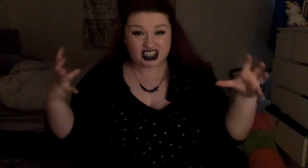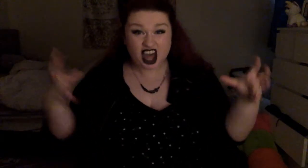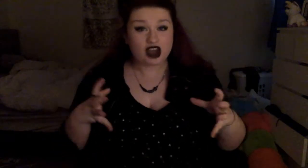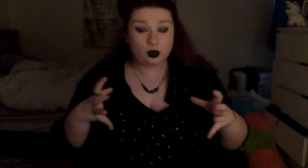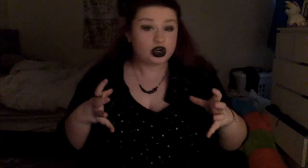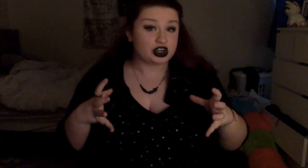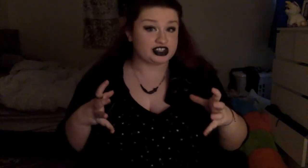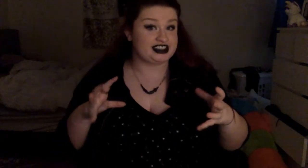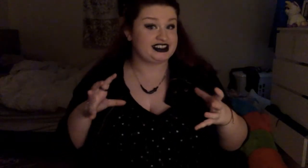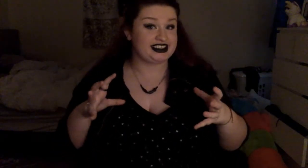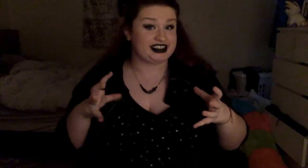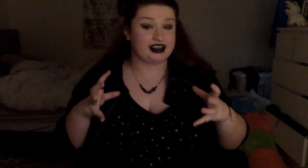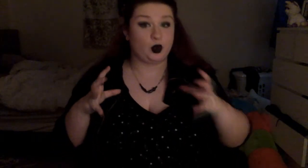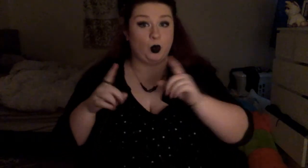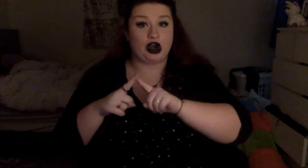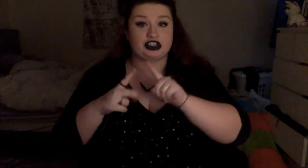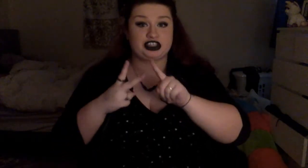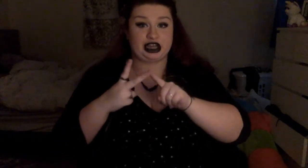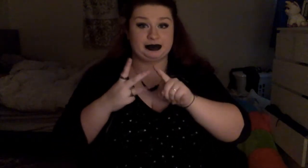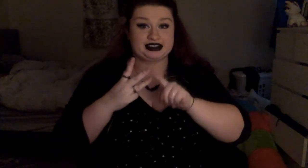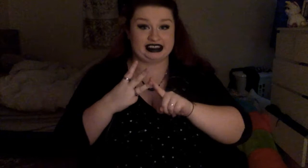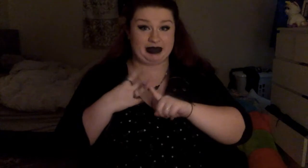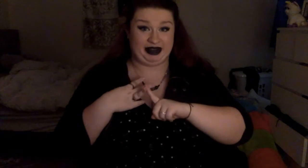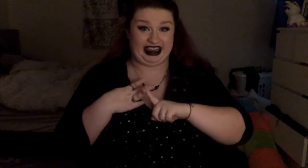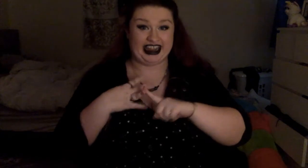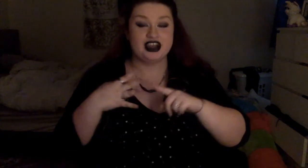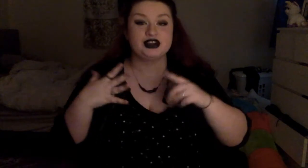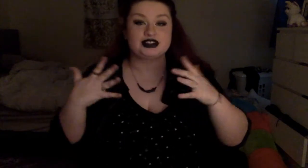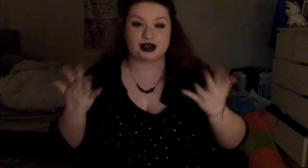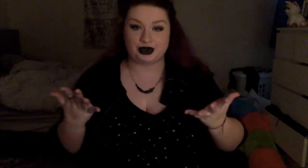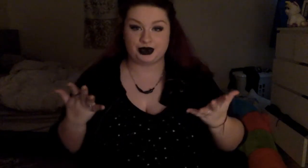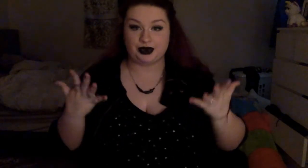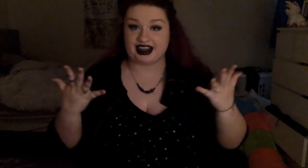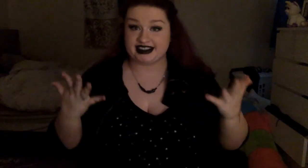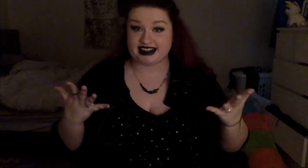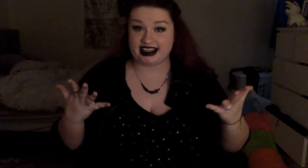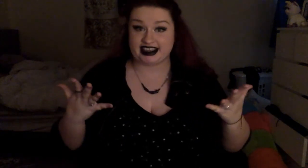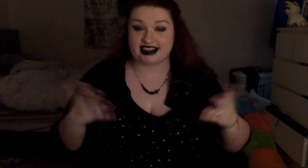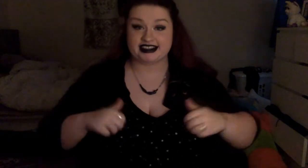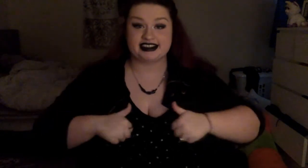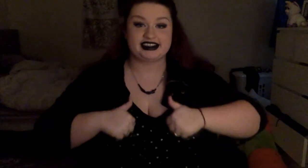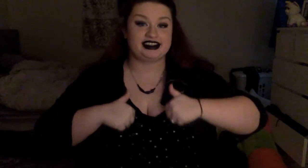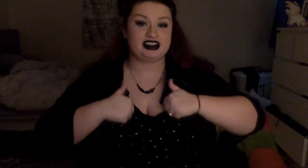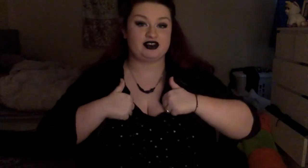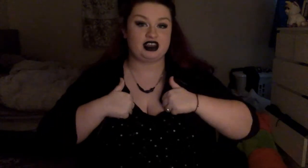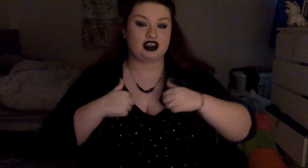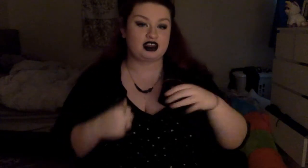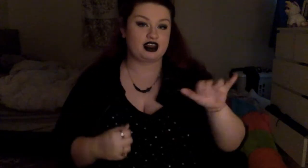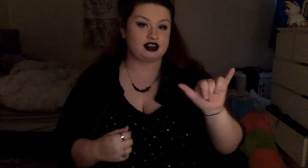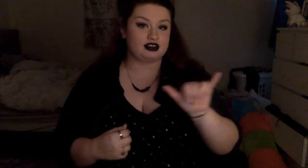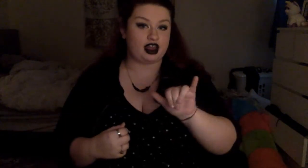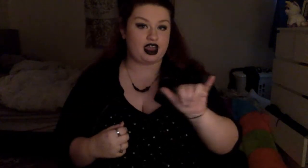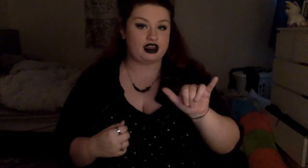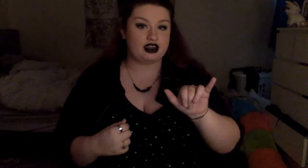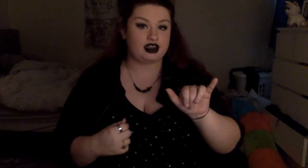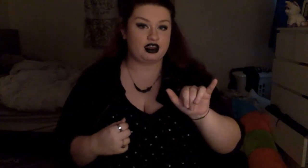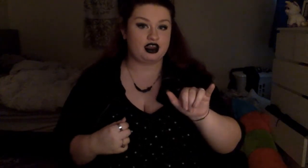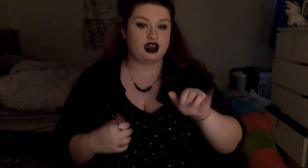lot of words into washed up celebrity. So what I say is living like